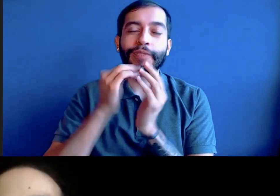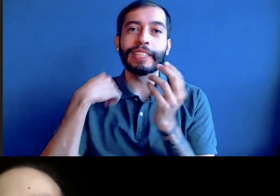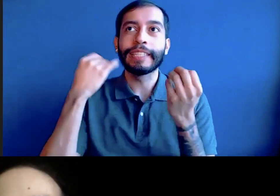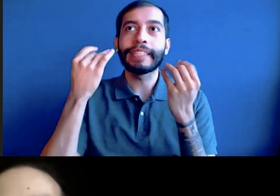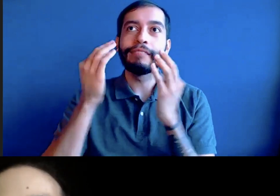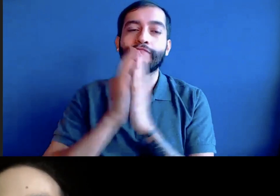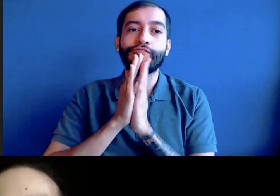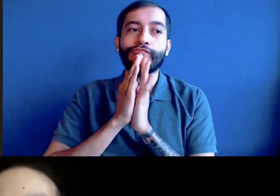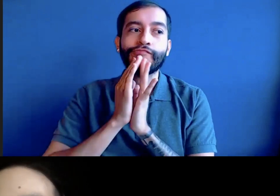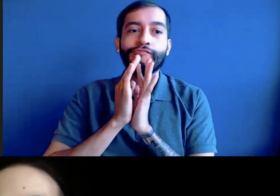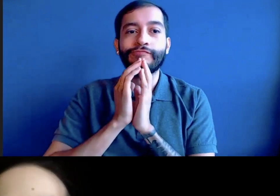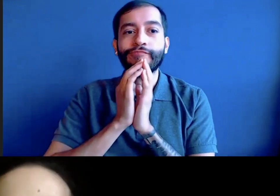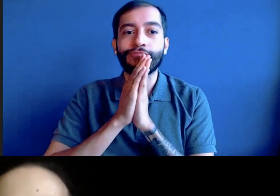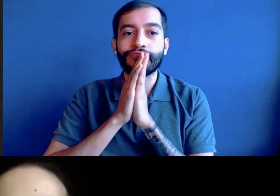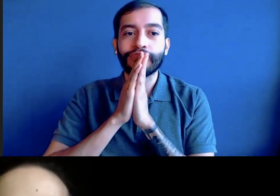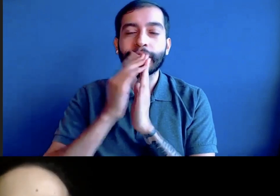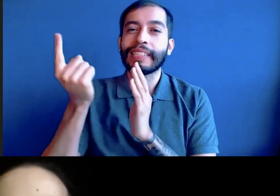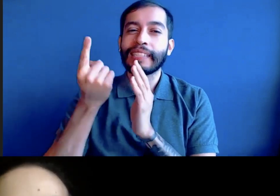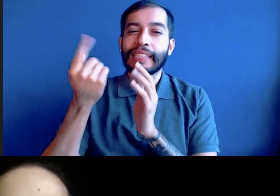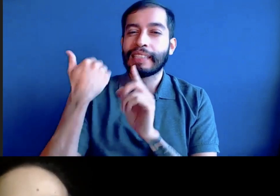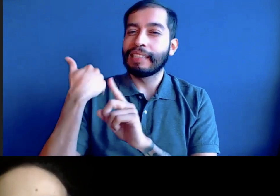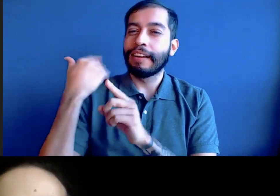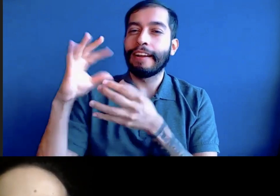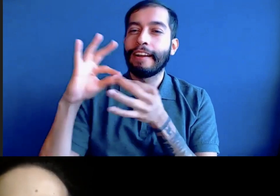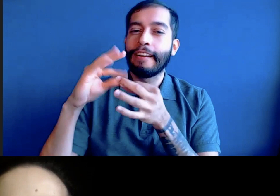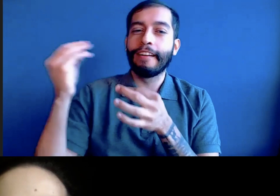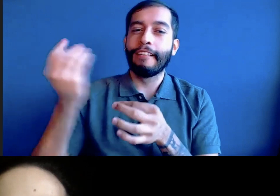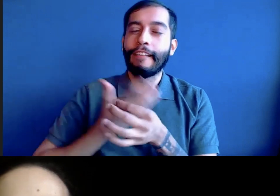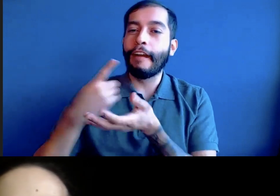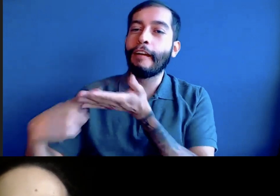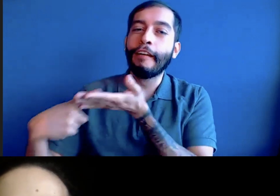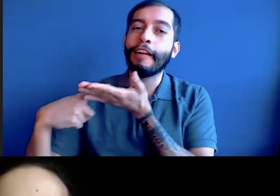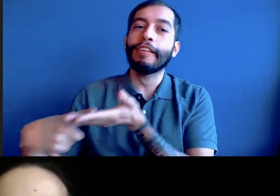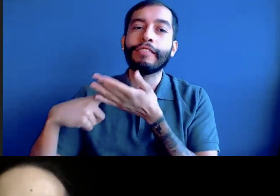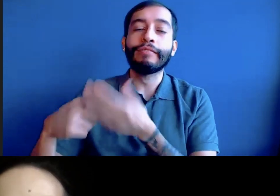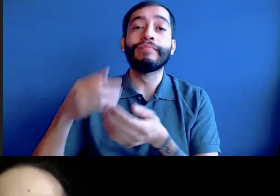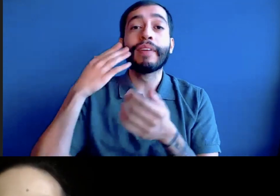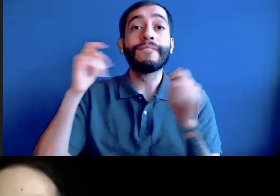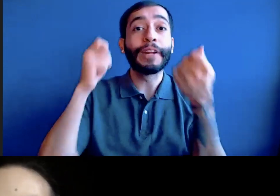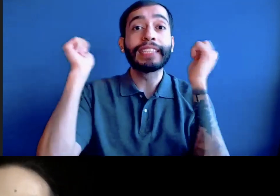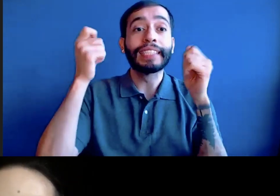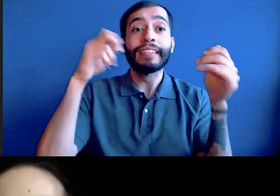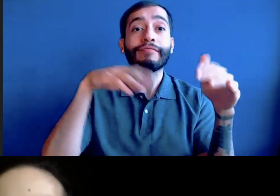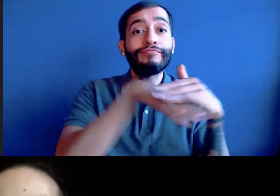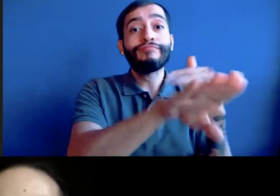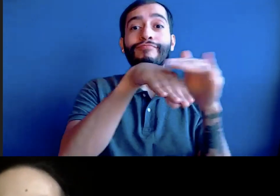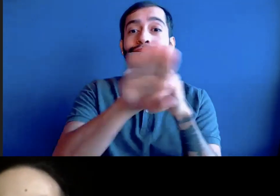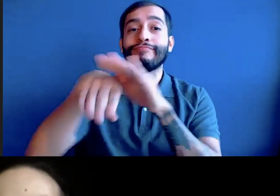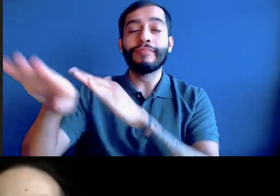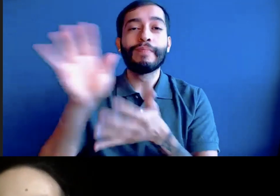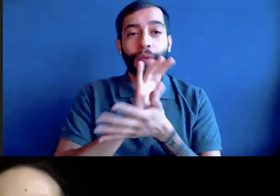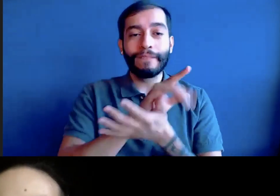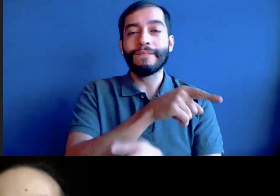different film festivals and just am an overall kind of lover of